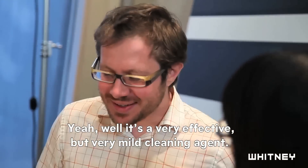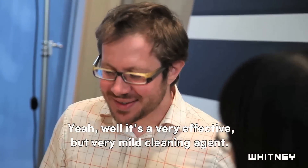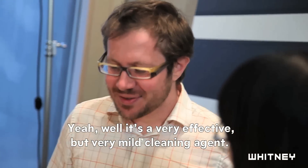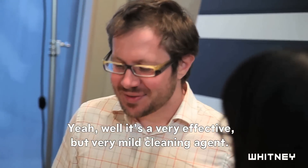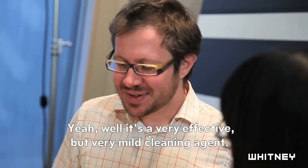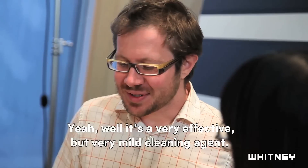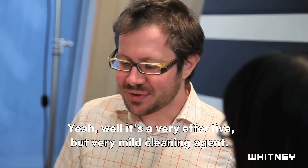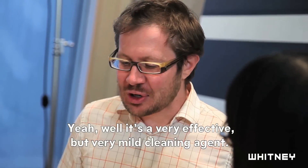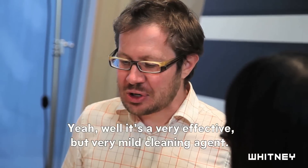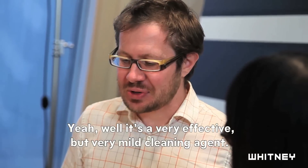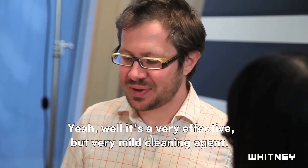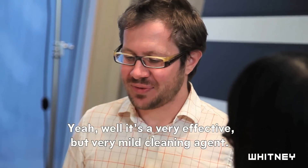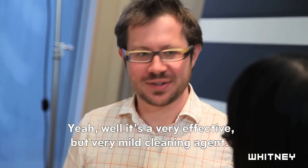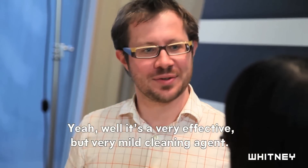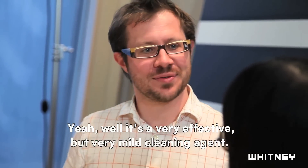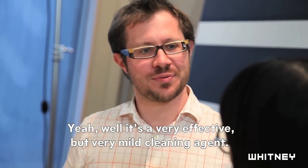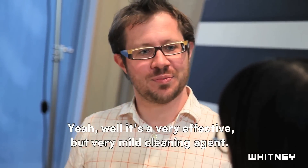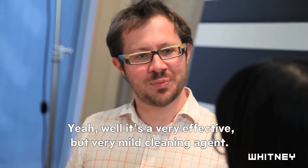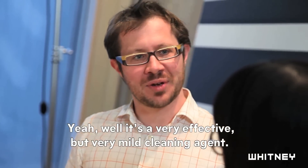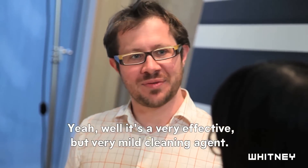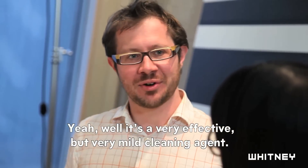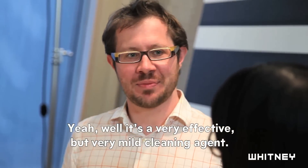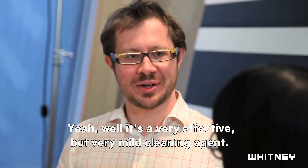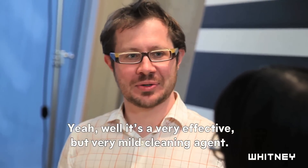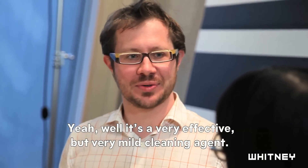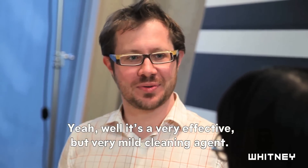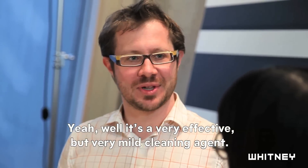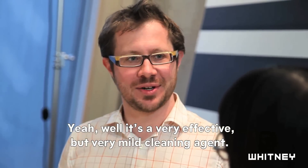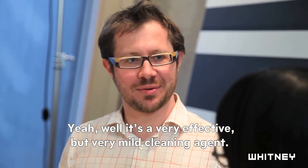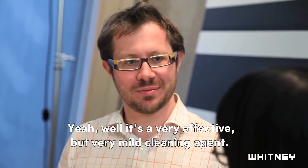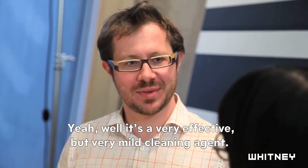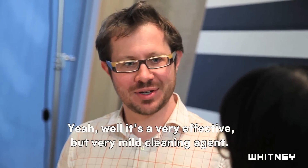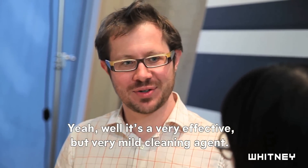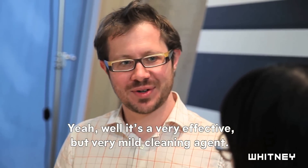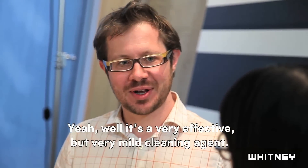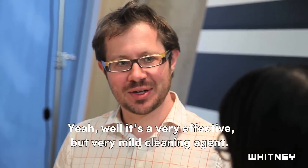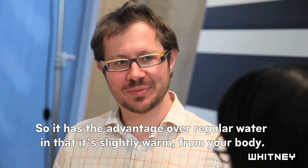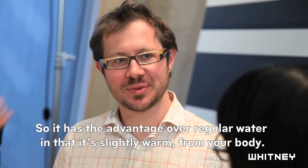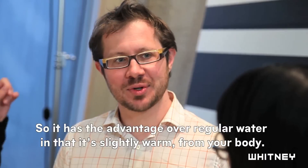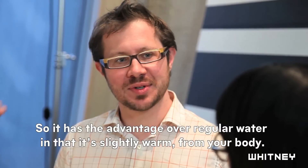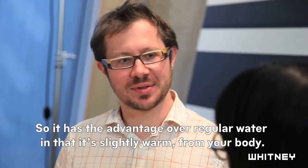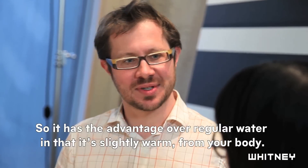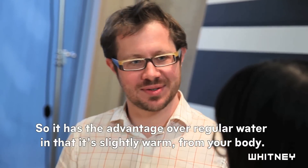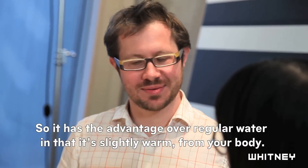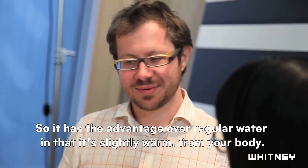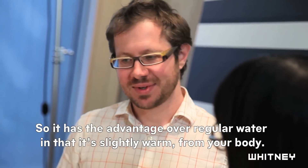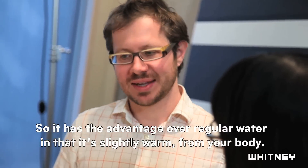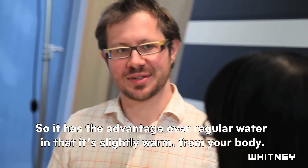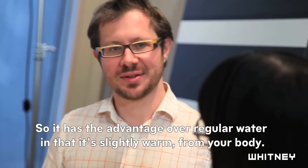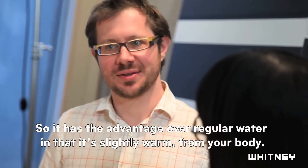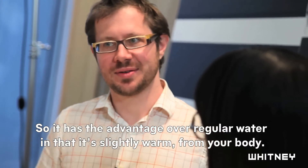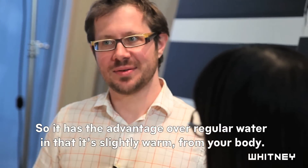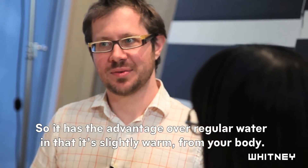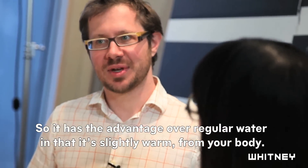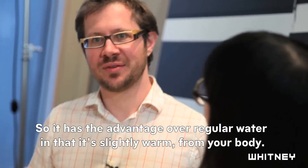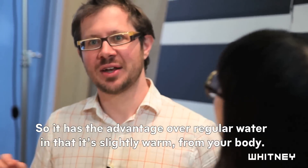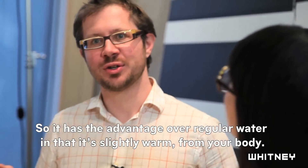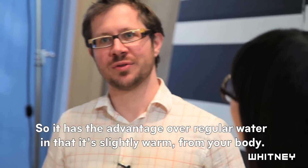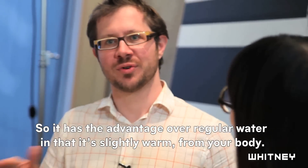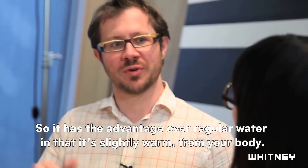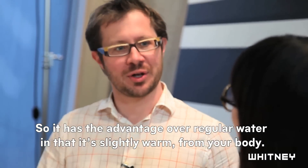Well, it's a very effective but very mild cleaning agent. So, it has the